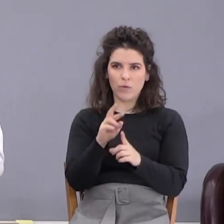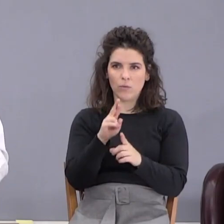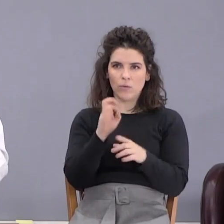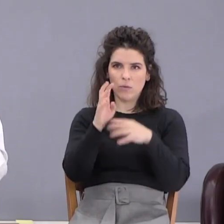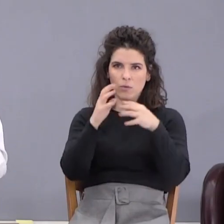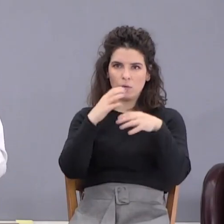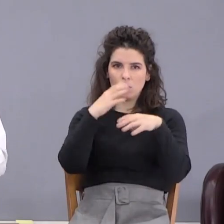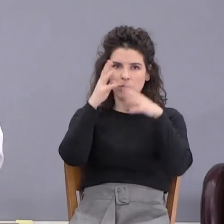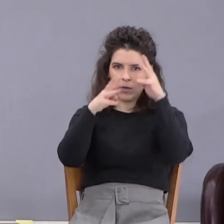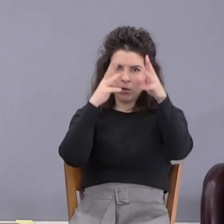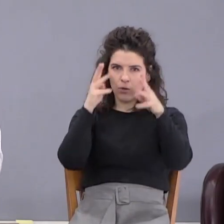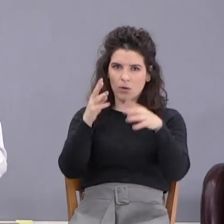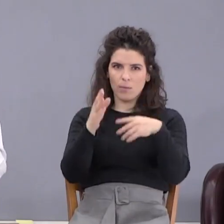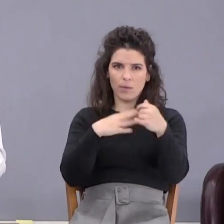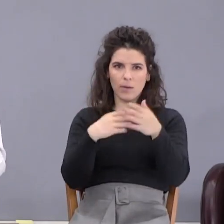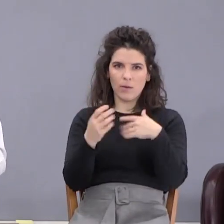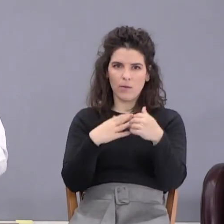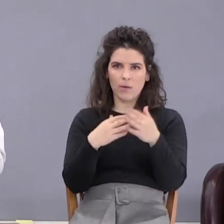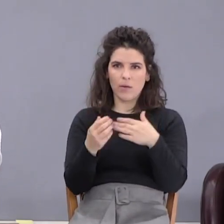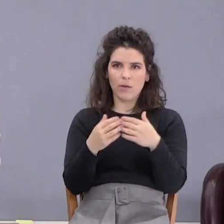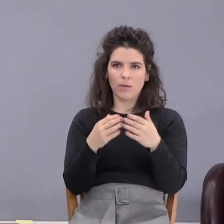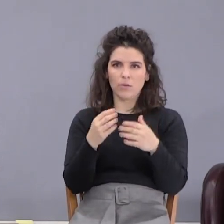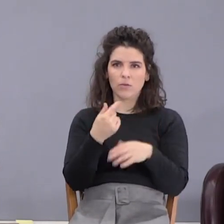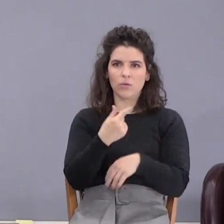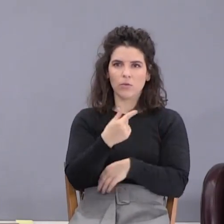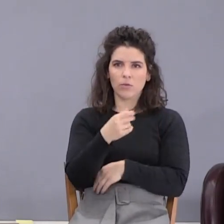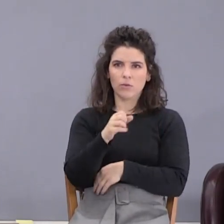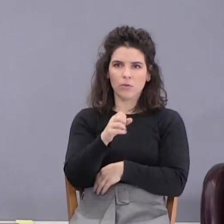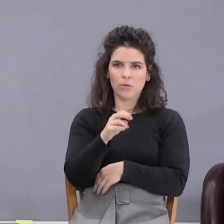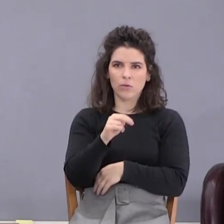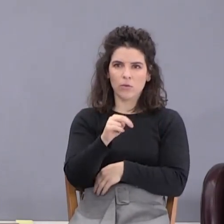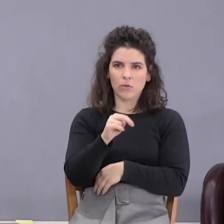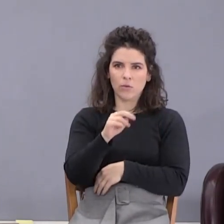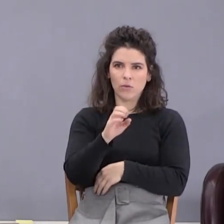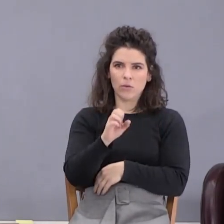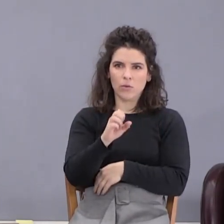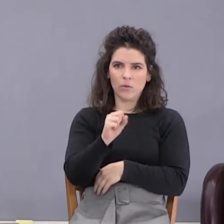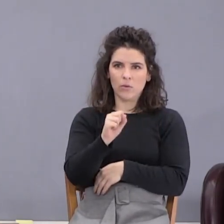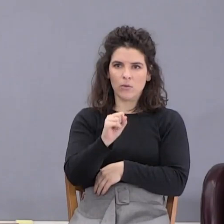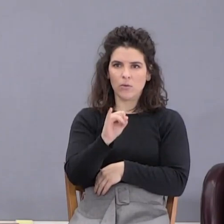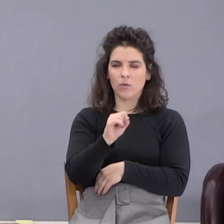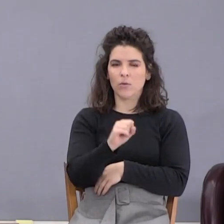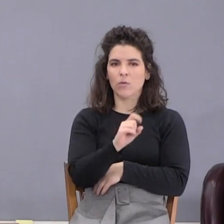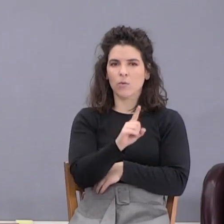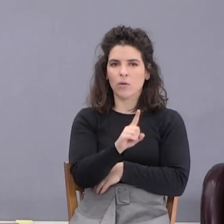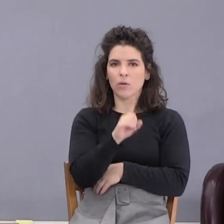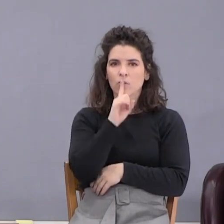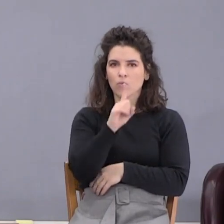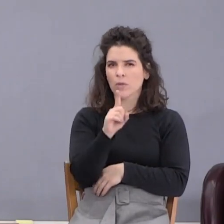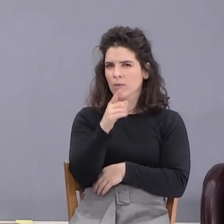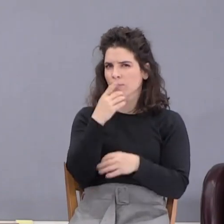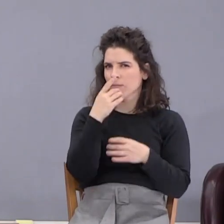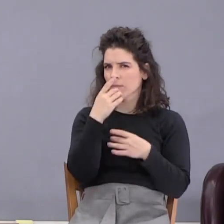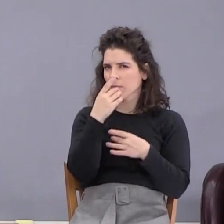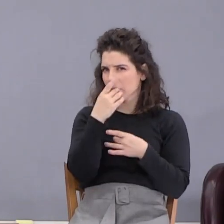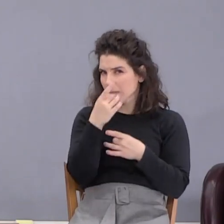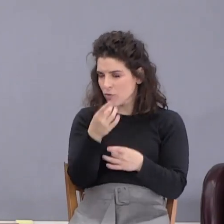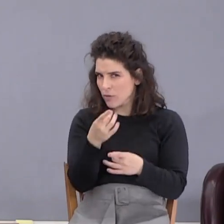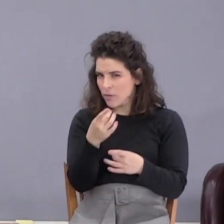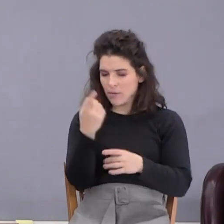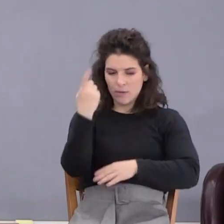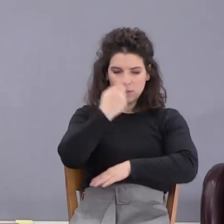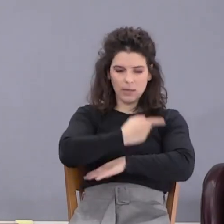anyway, regardless, Genesis chapter 1. It's rather interesting. The day